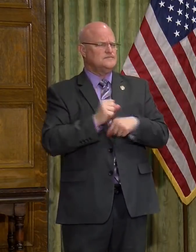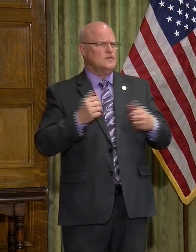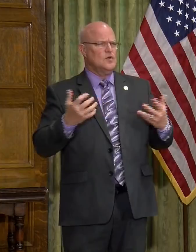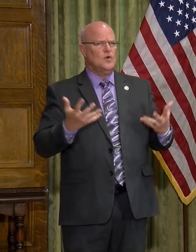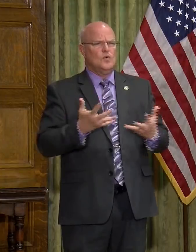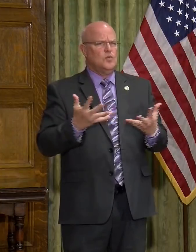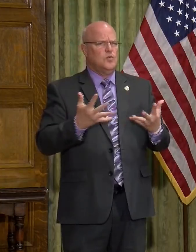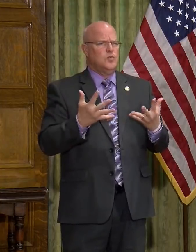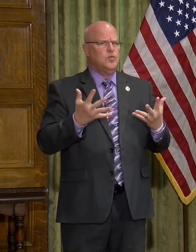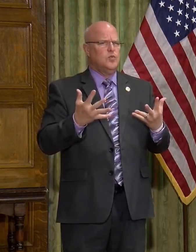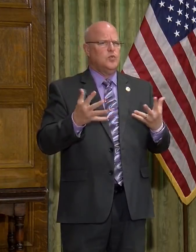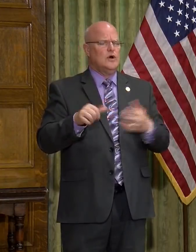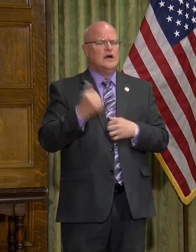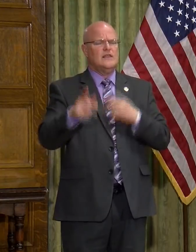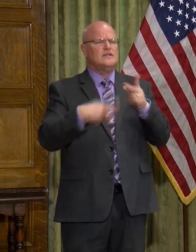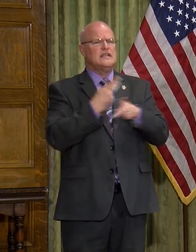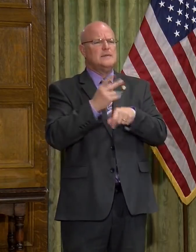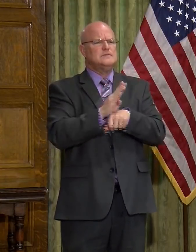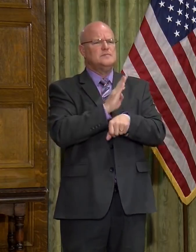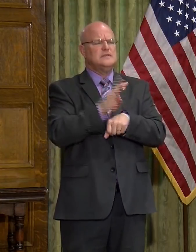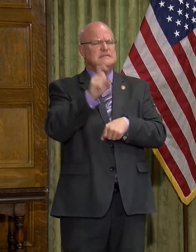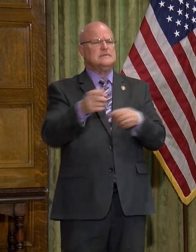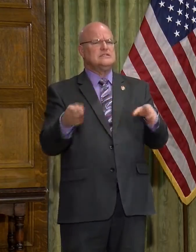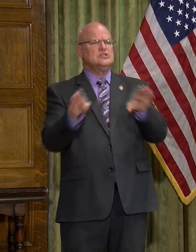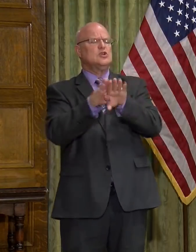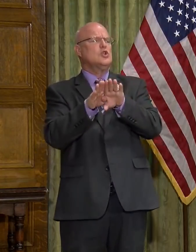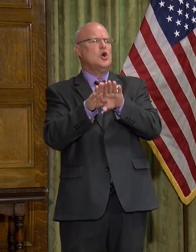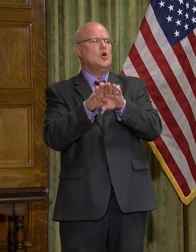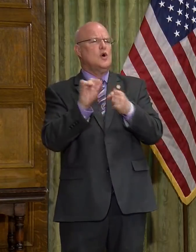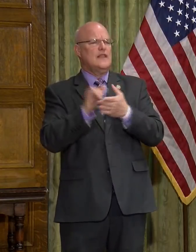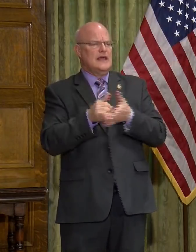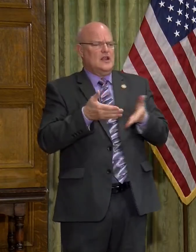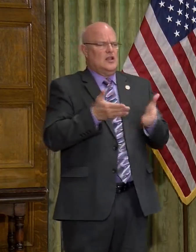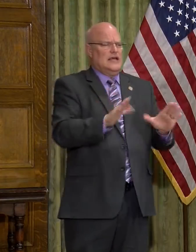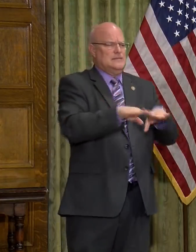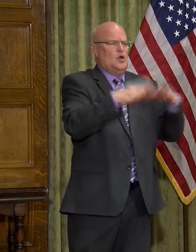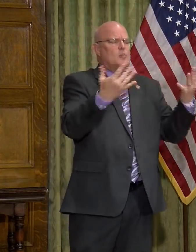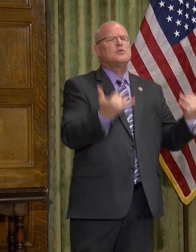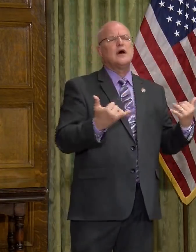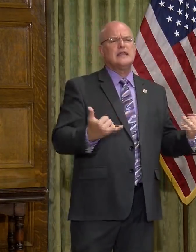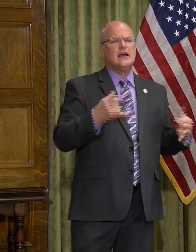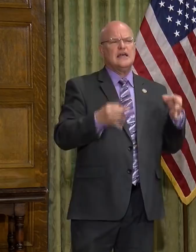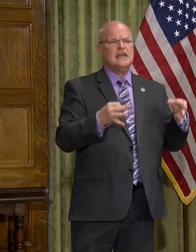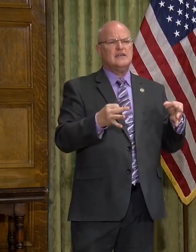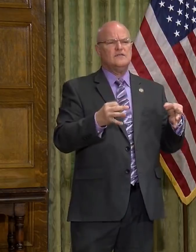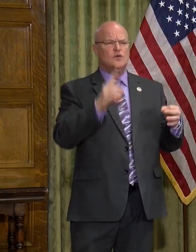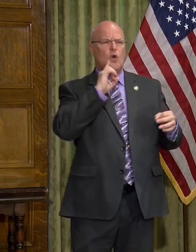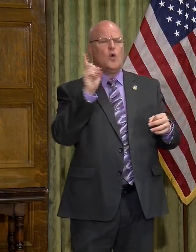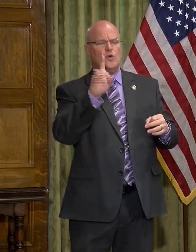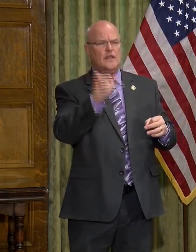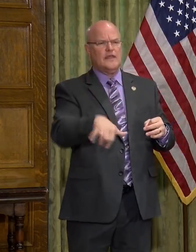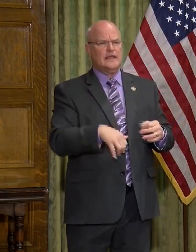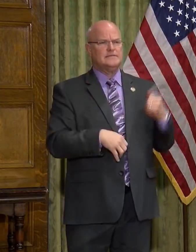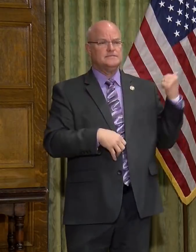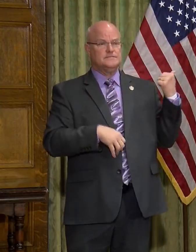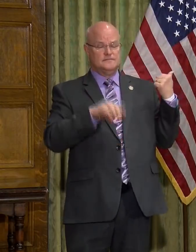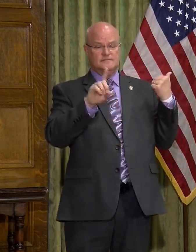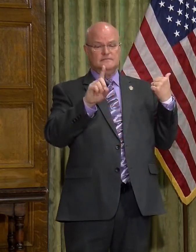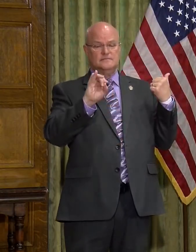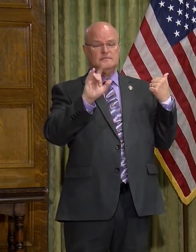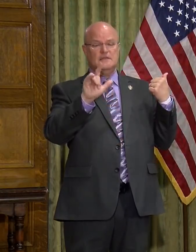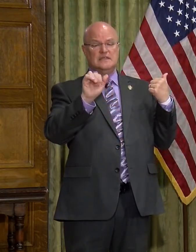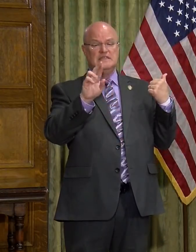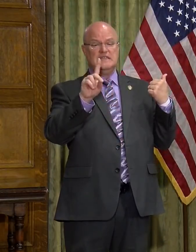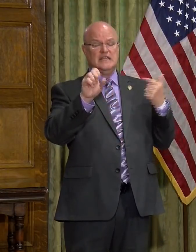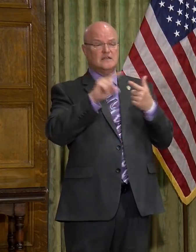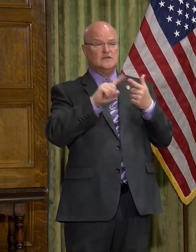the types of businesses that would have to close that are allowed to be open now if you did put that order in place? Dillard's,